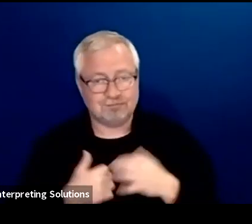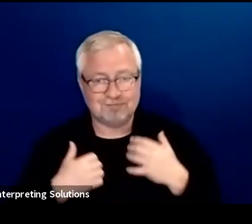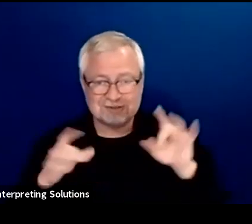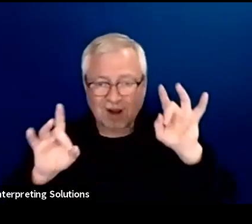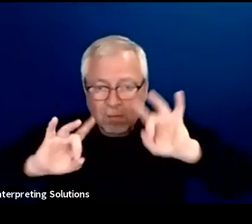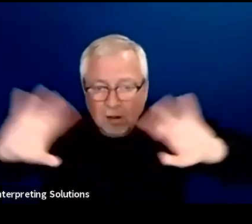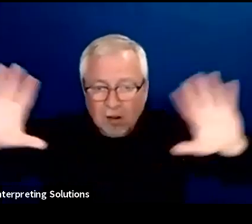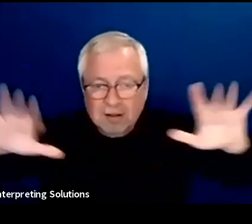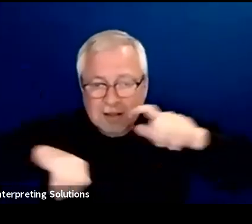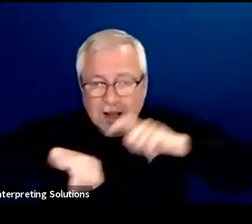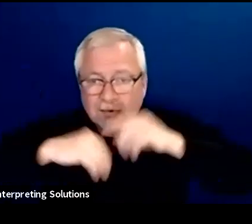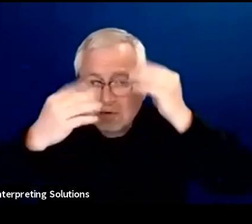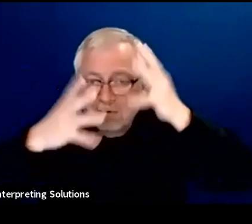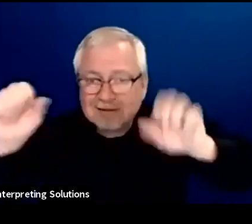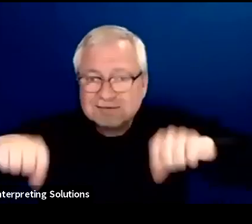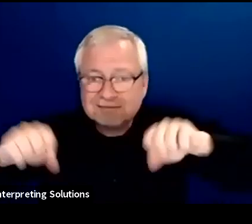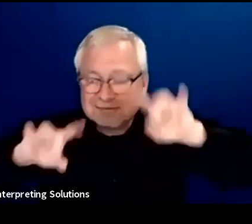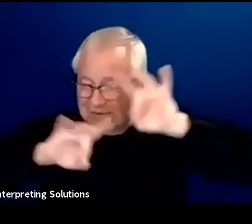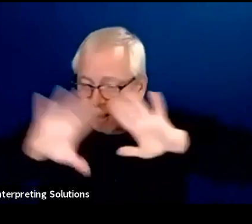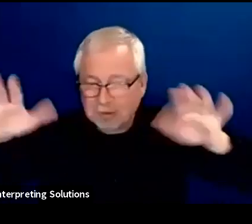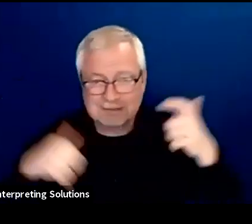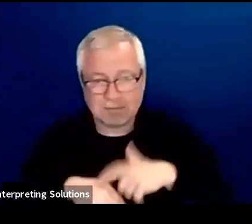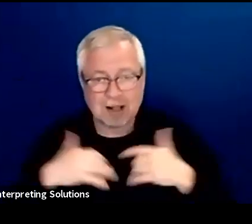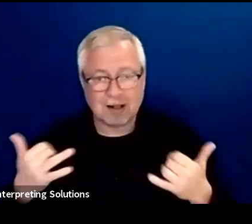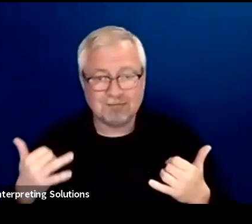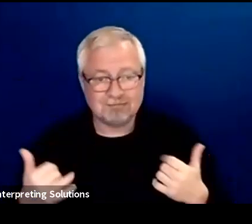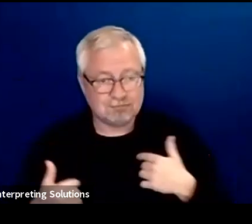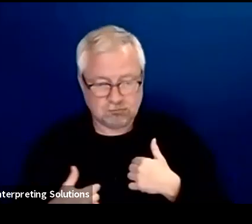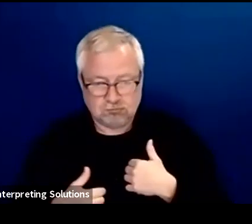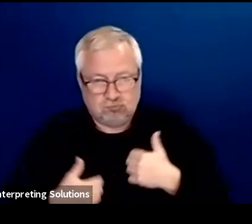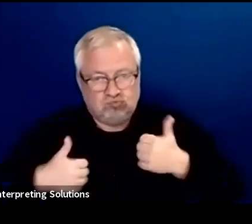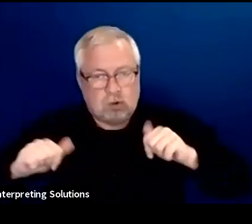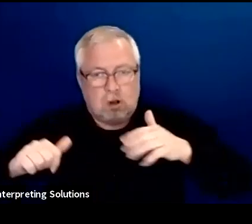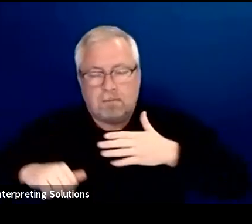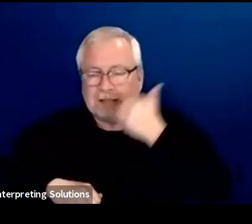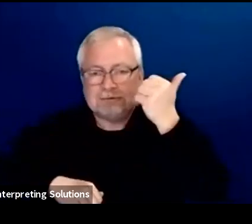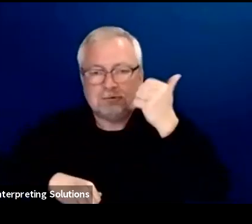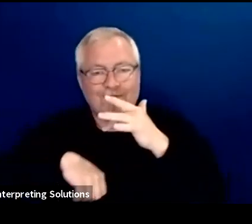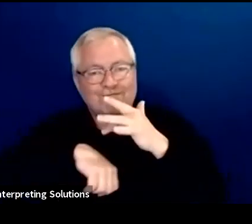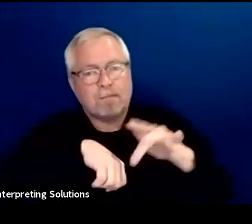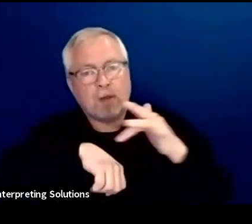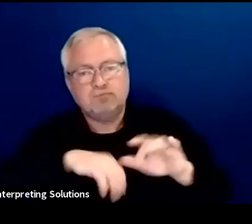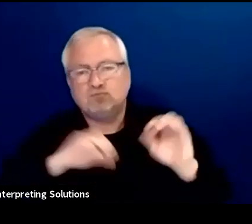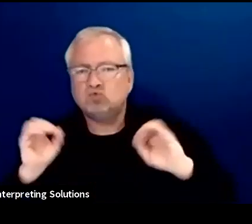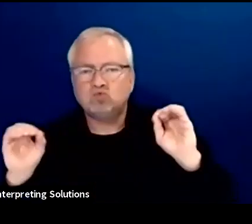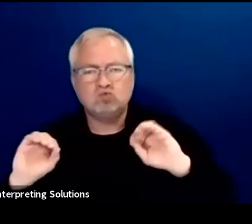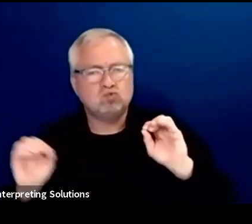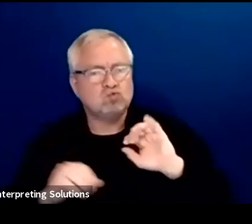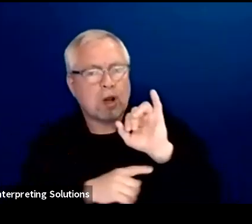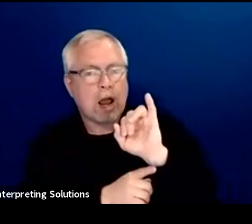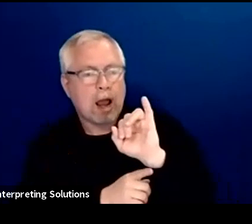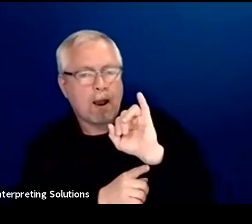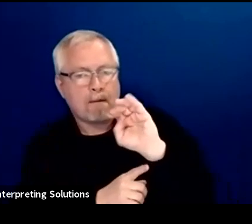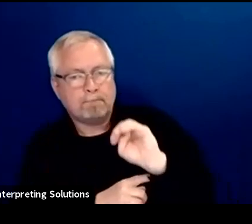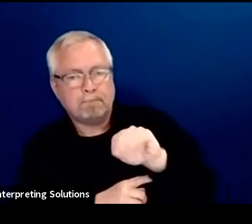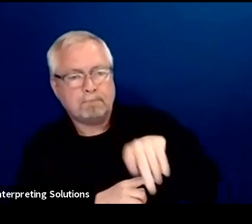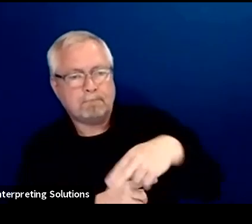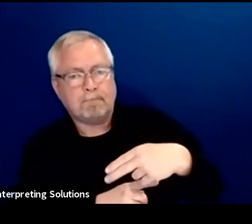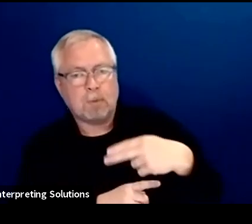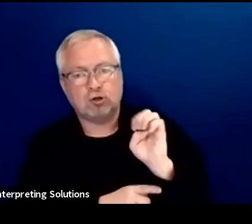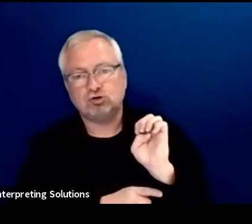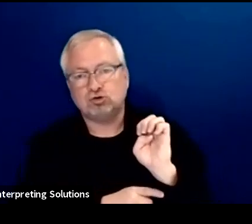I used the best data available. Again, there was no IMHE model when we were doing this, and I think getting on the front end of it, we have avoided